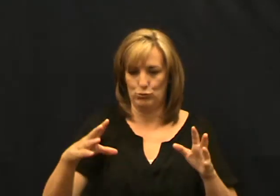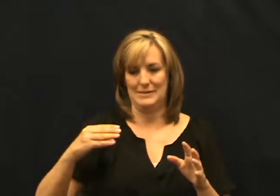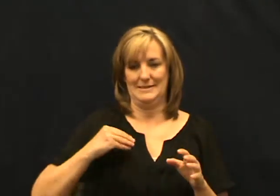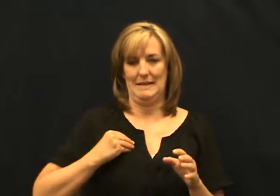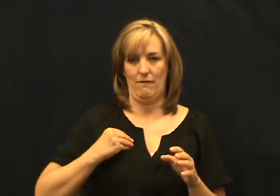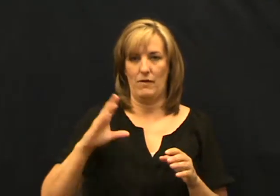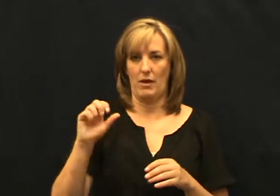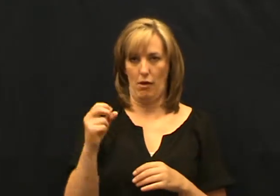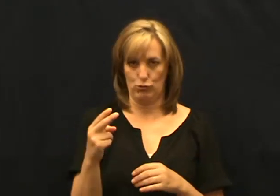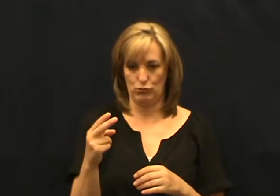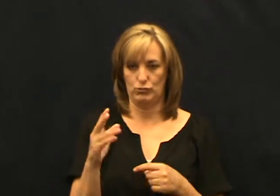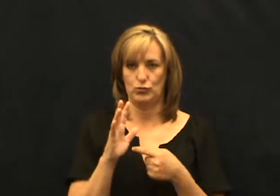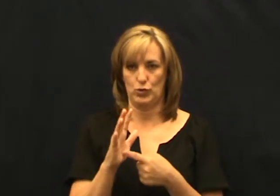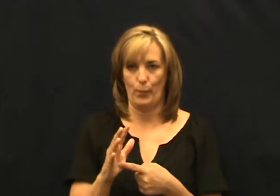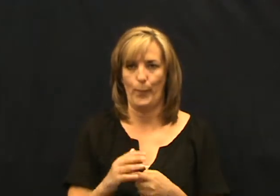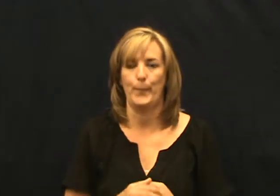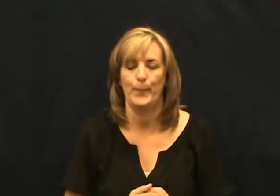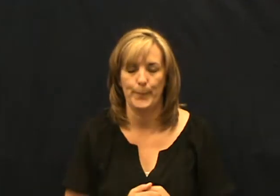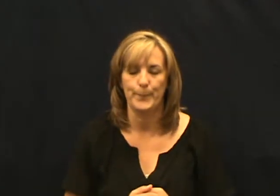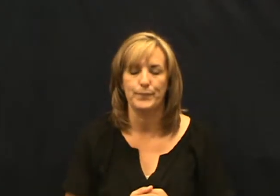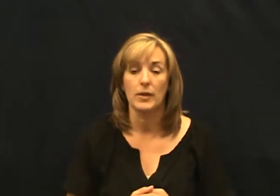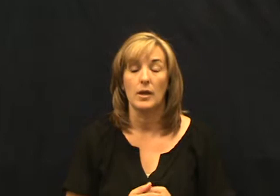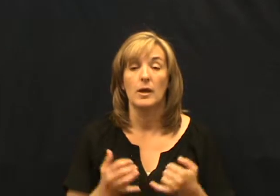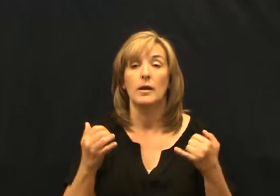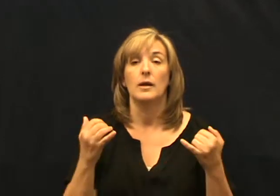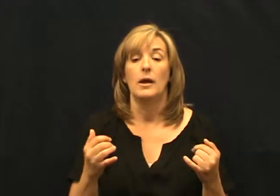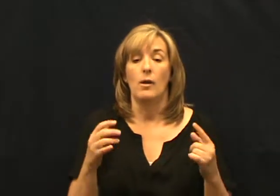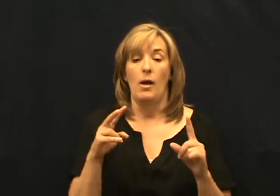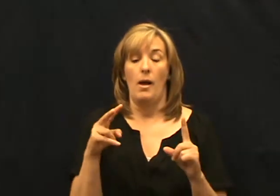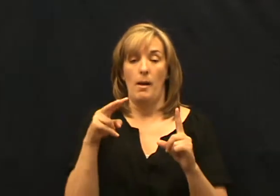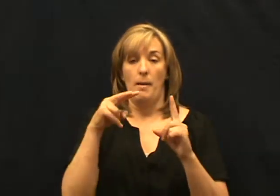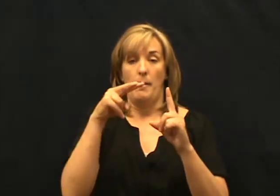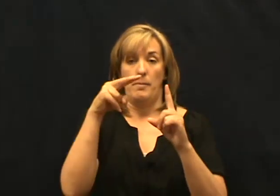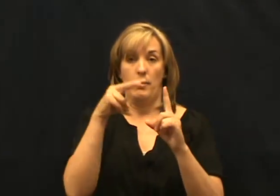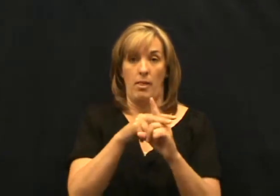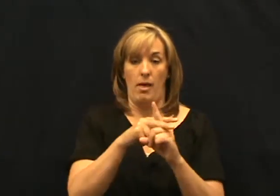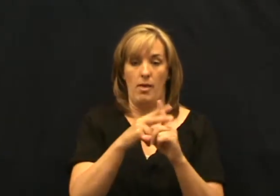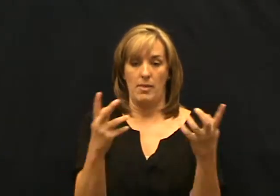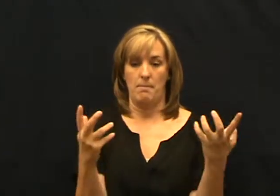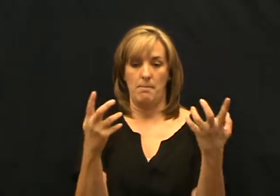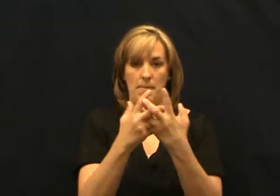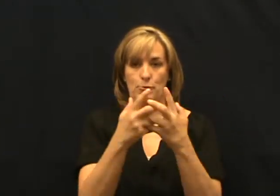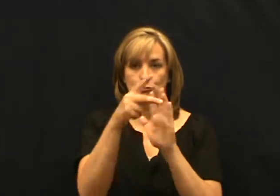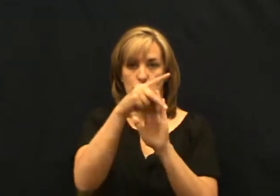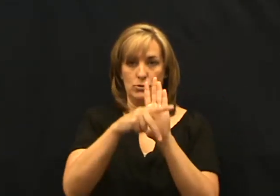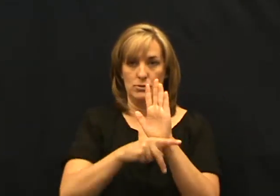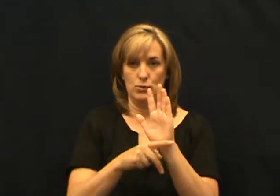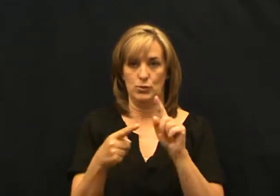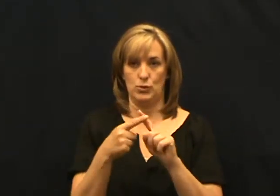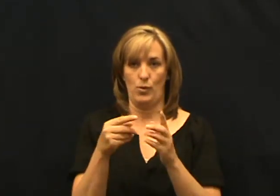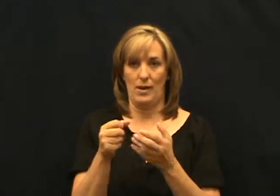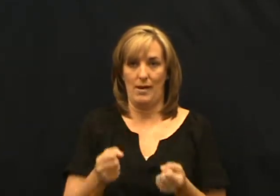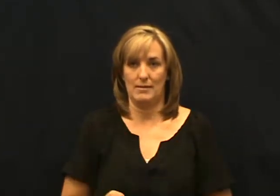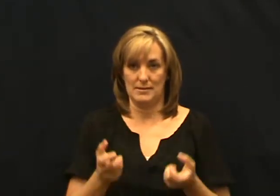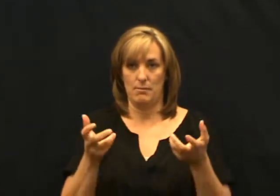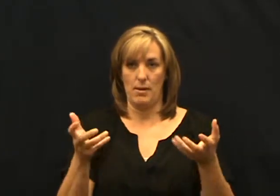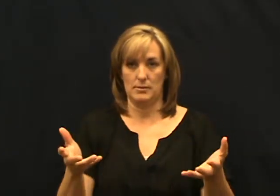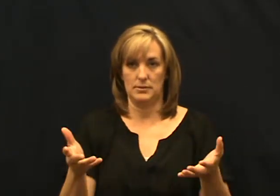Now we're going to apply the matching principle to expenses as well. And again, we have the same type of timeline to refer to here as we think about